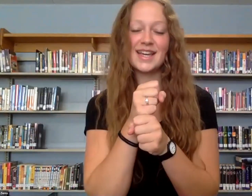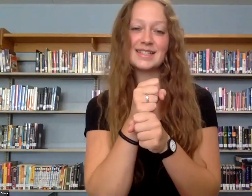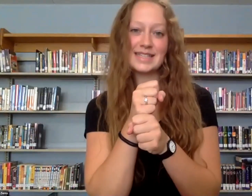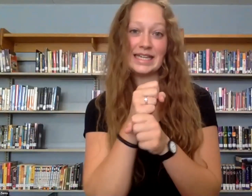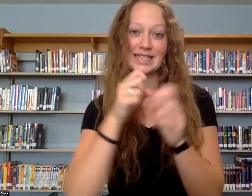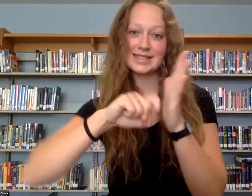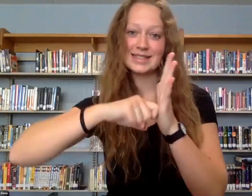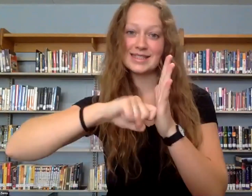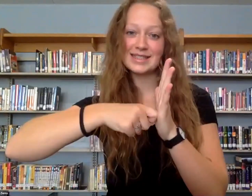key,